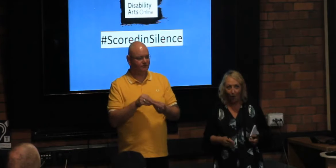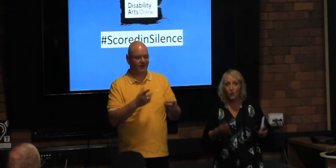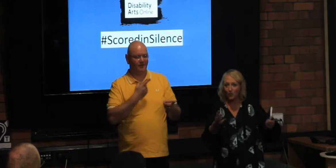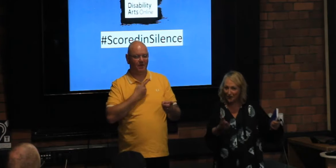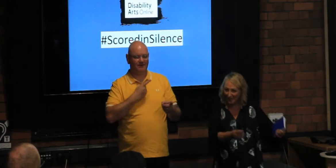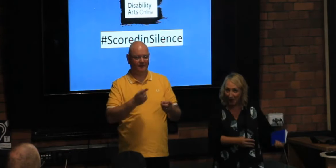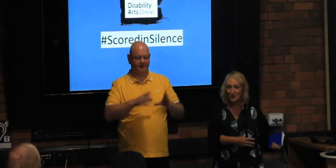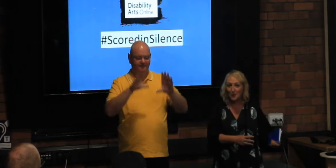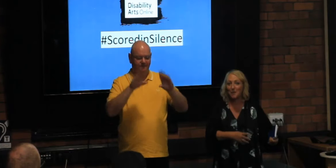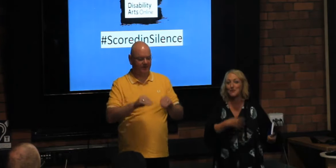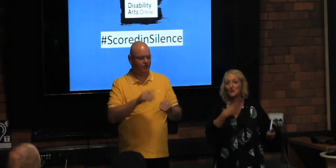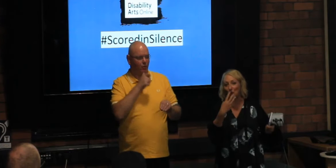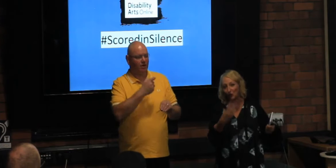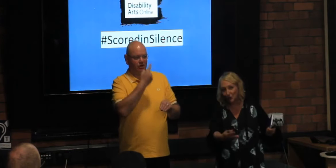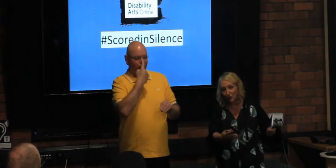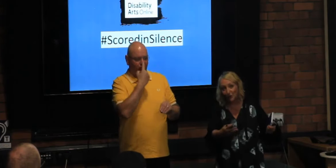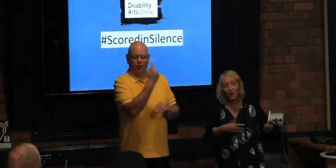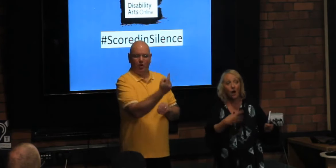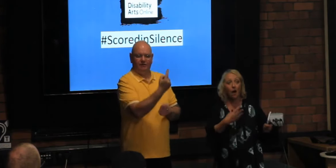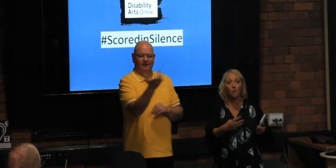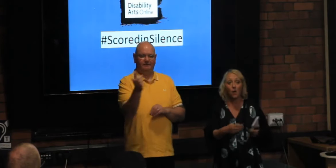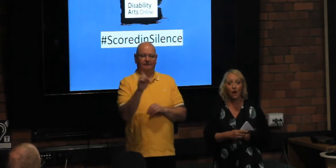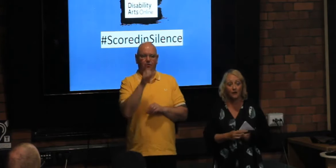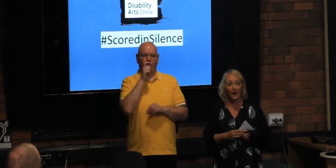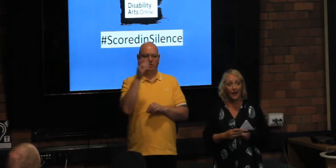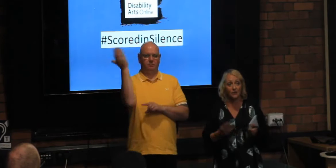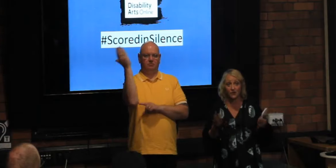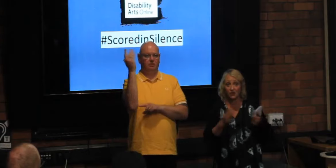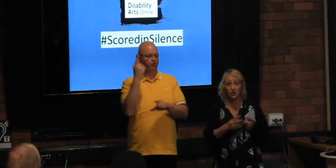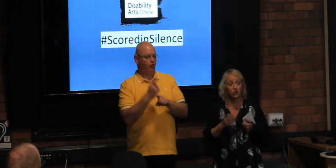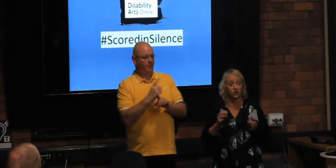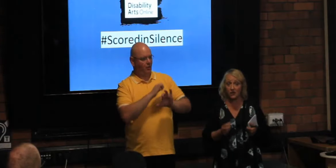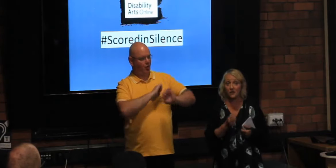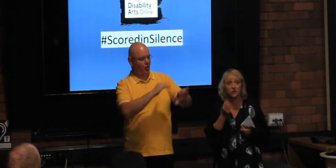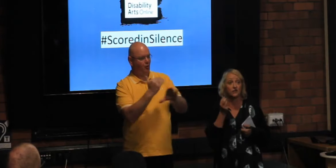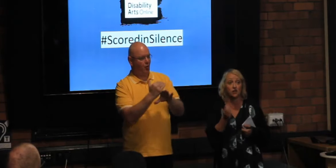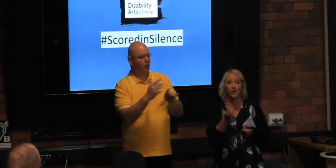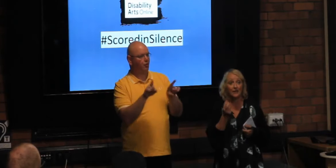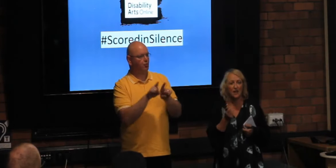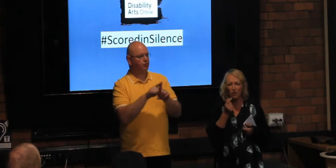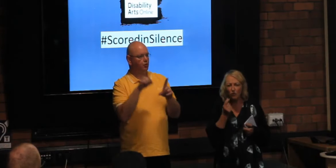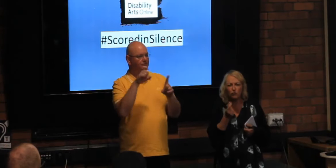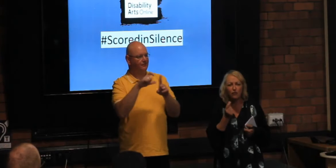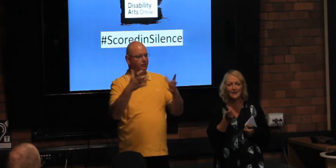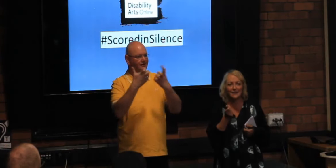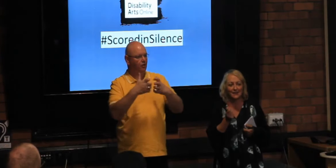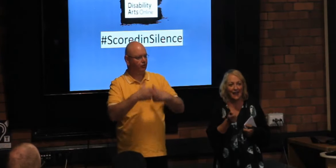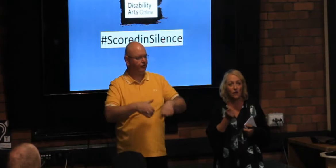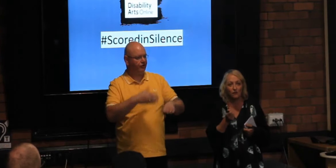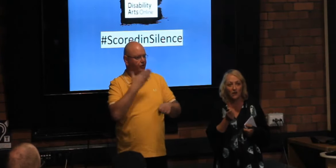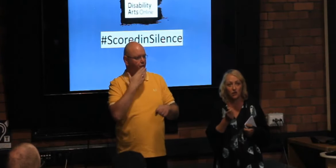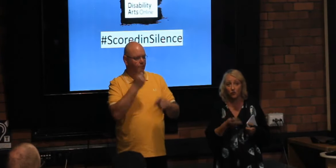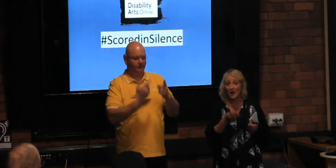burbling on, we'll bring Chisato up to talk through her work and the digital she's using to create real risks